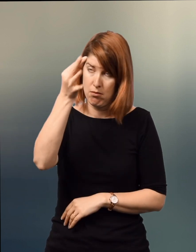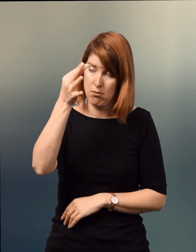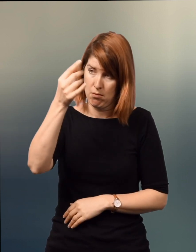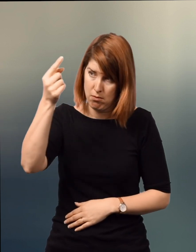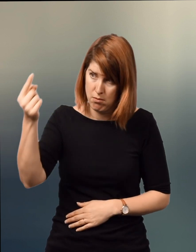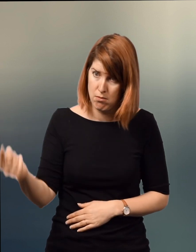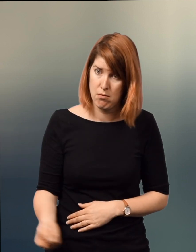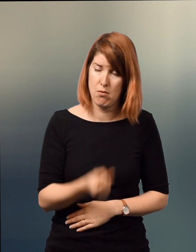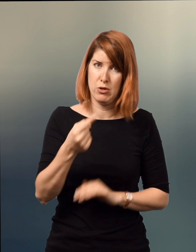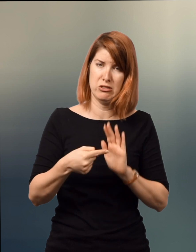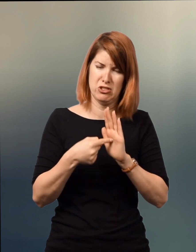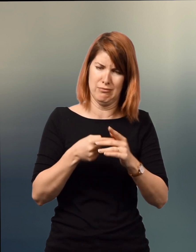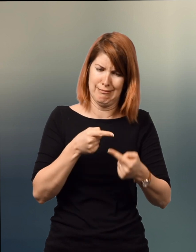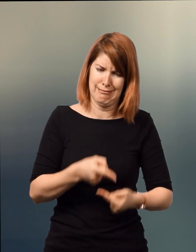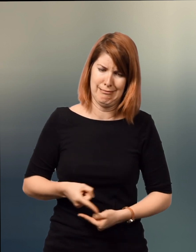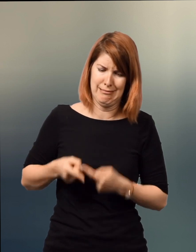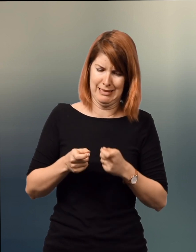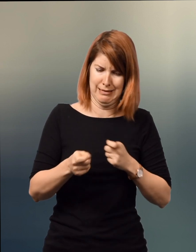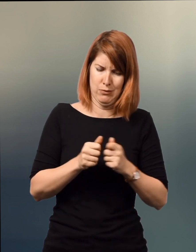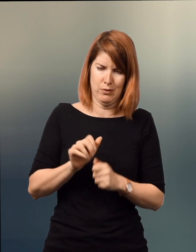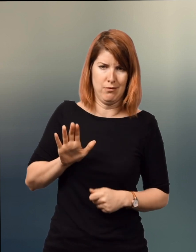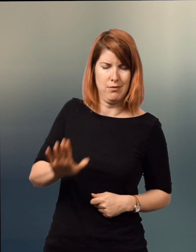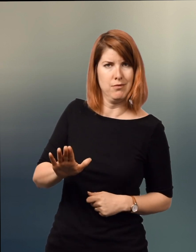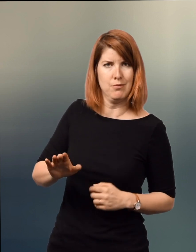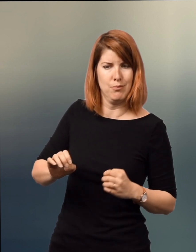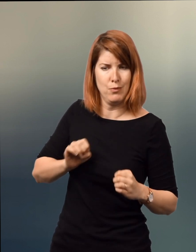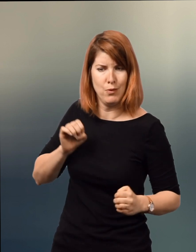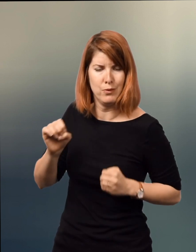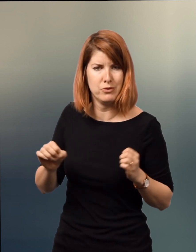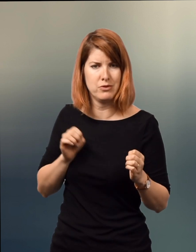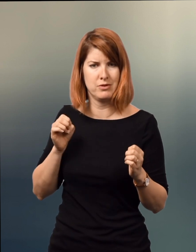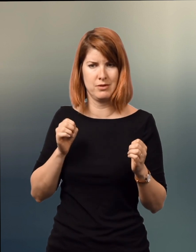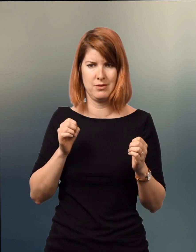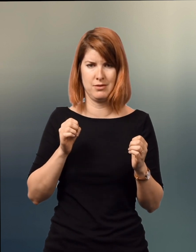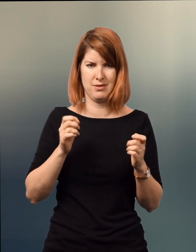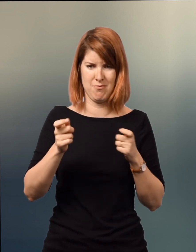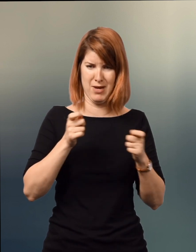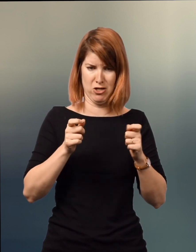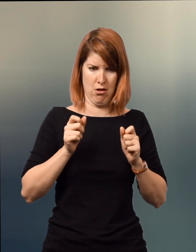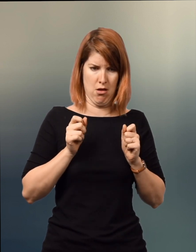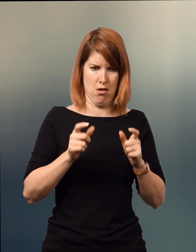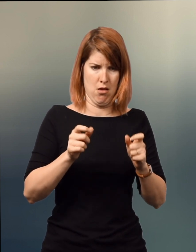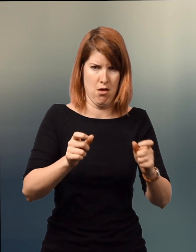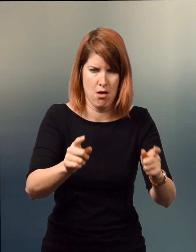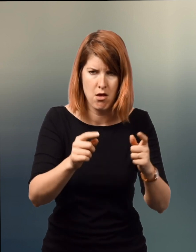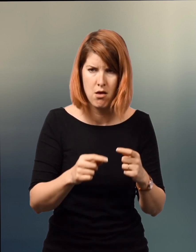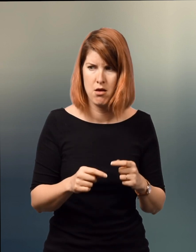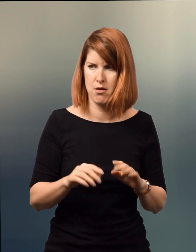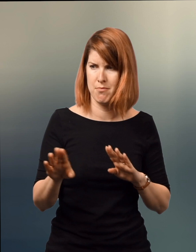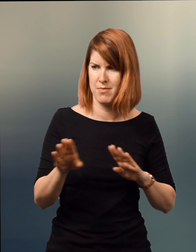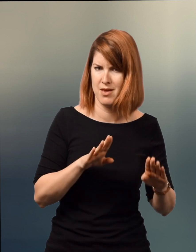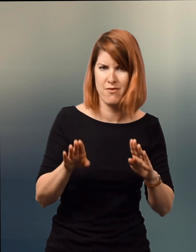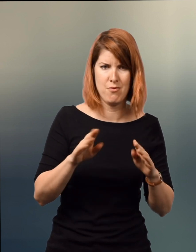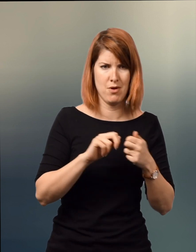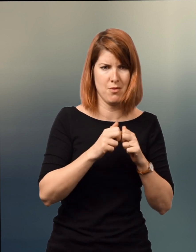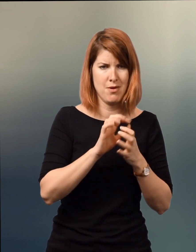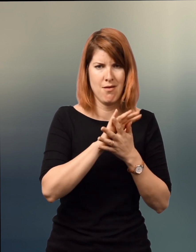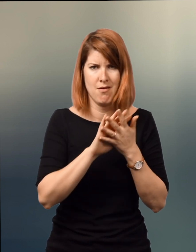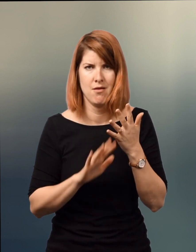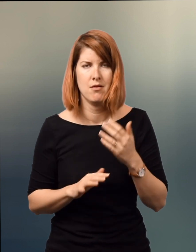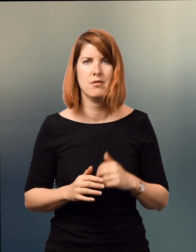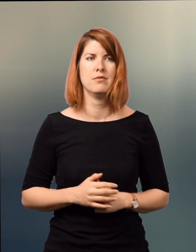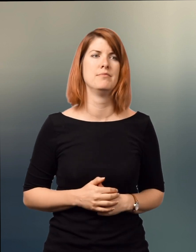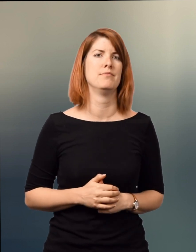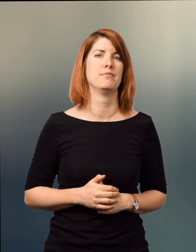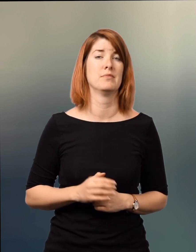attachment almost always demonstrate great difficulty in dealing with their own emotions and managing the resulting impulses to